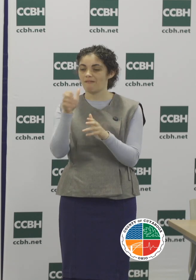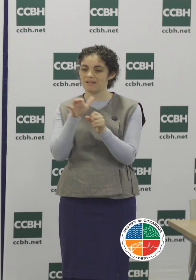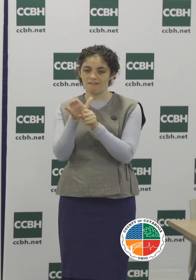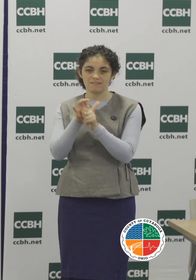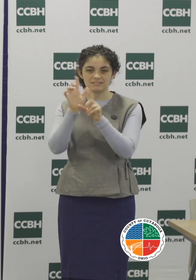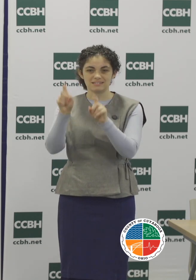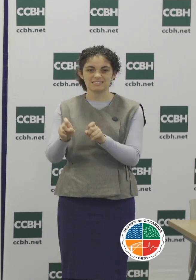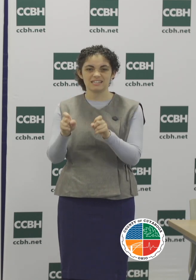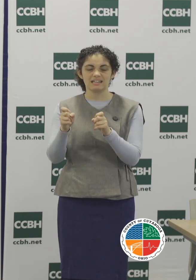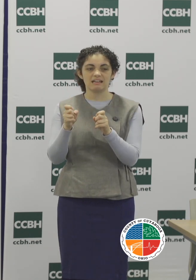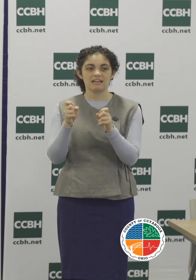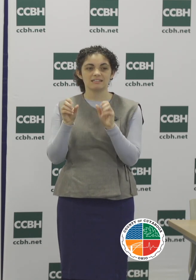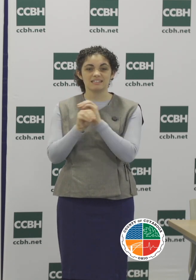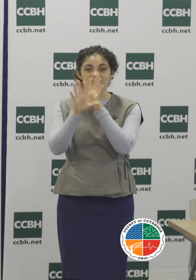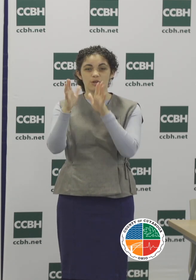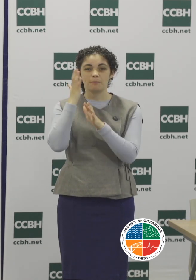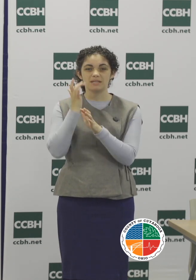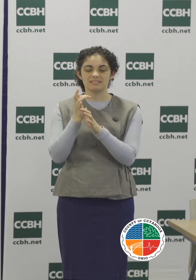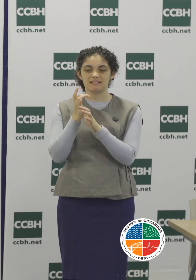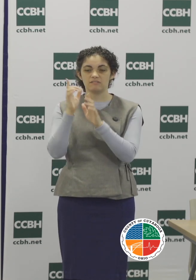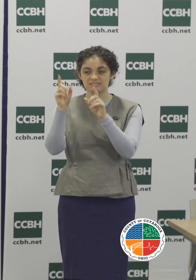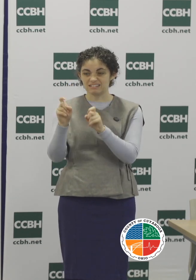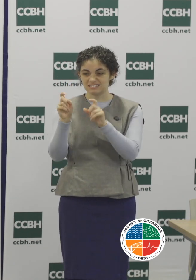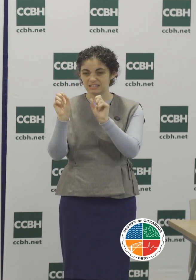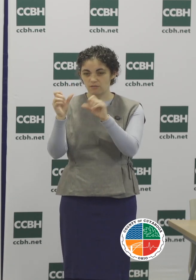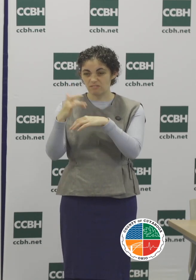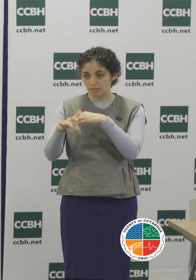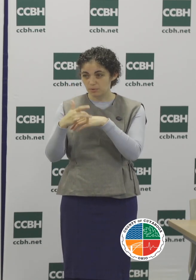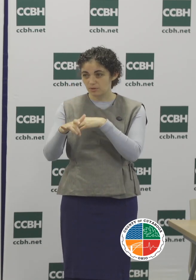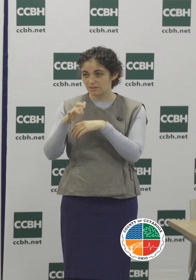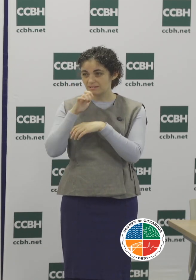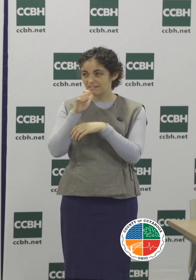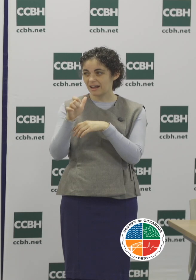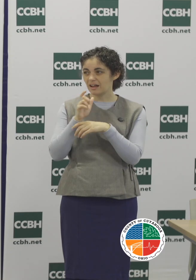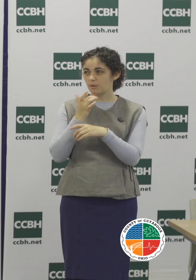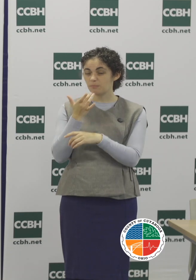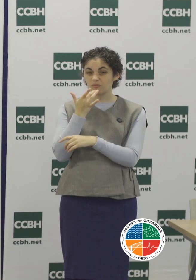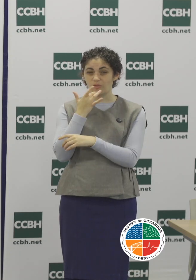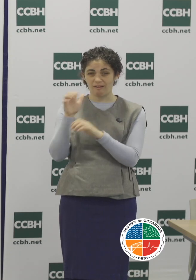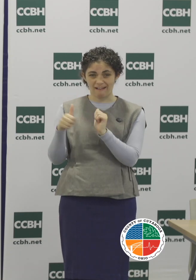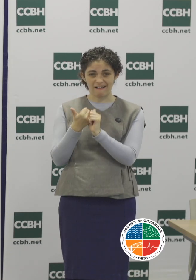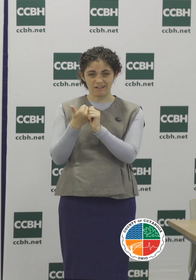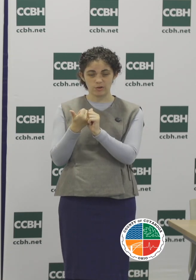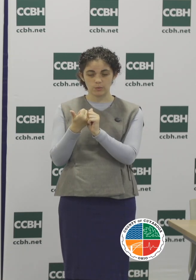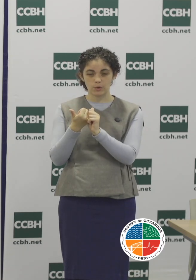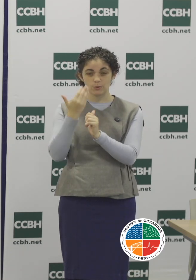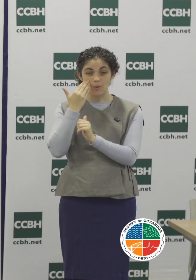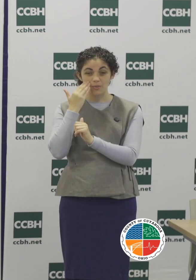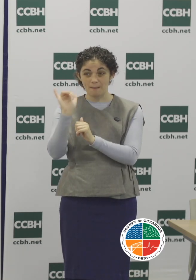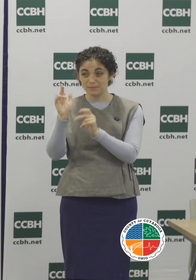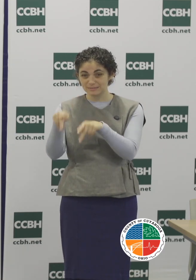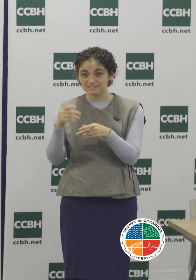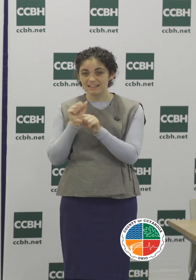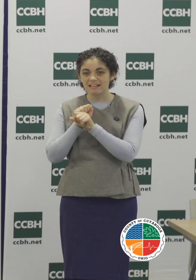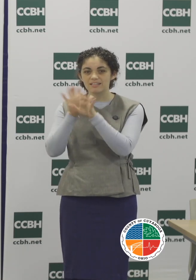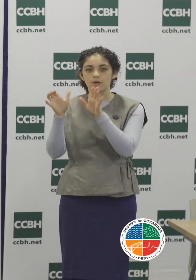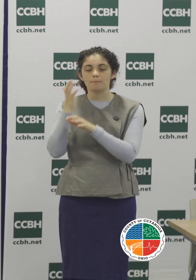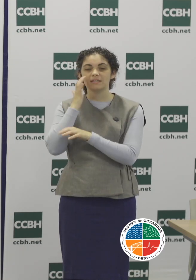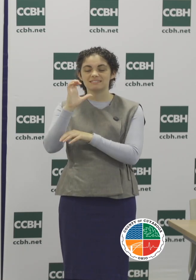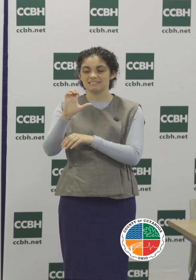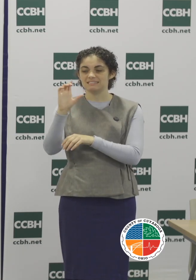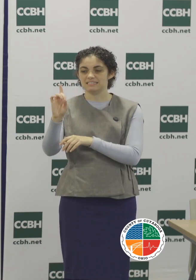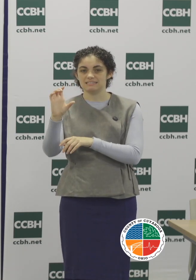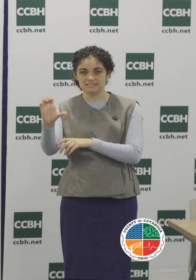testing to clear people based on a testing strategy, which is no longer the preferred way to declare someone cleared by the